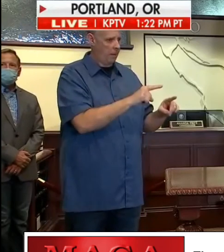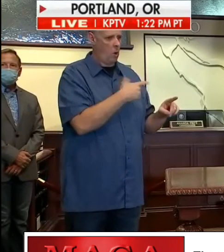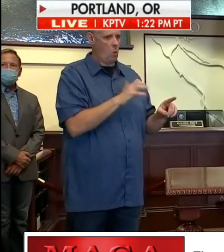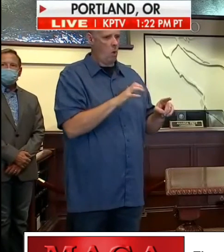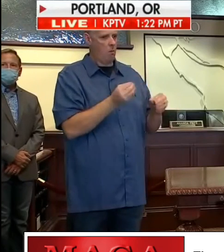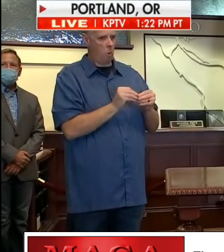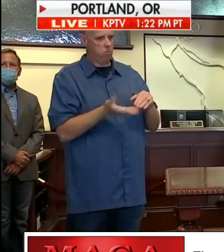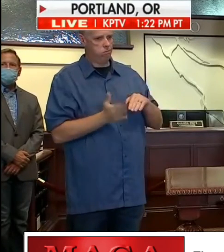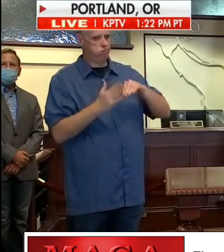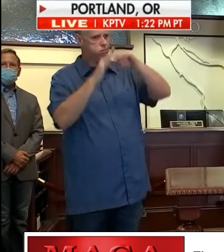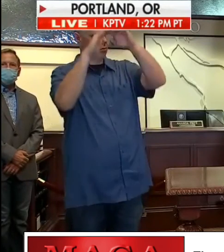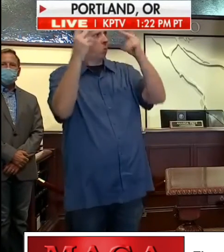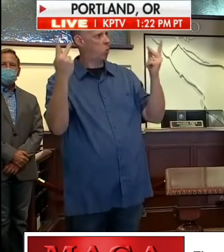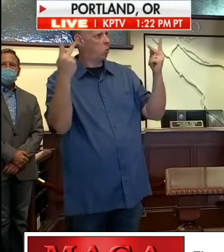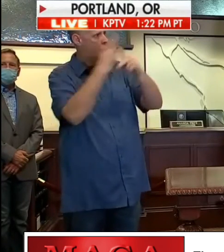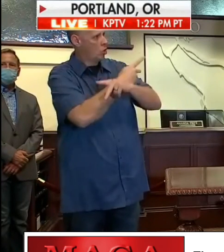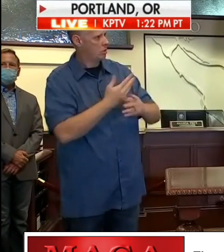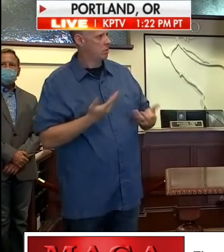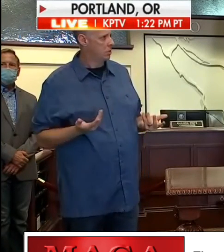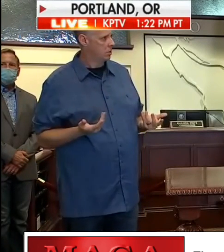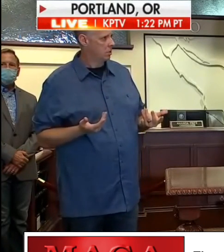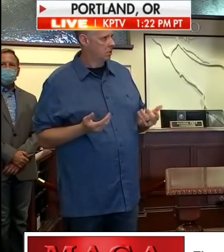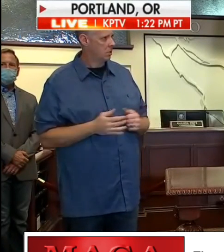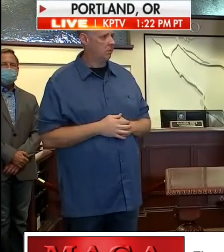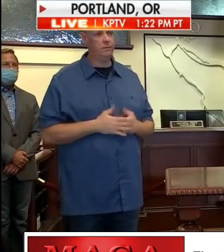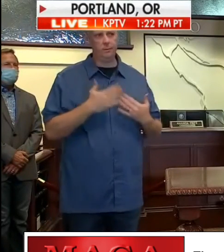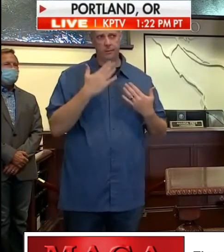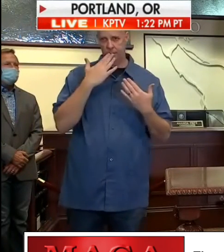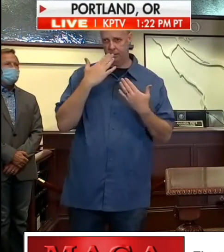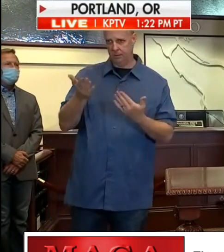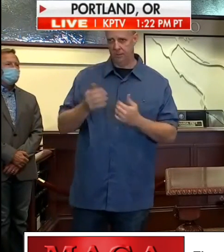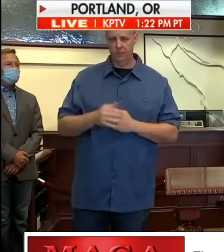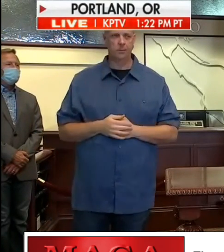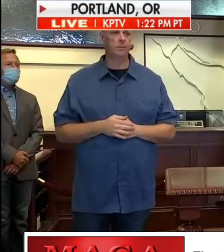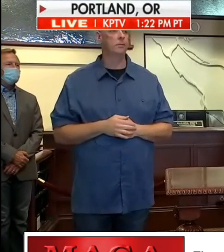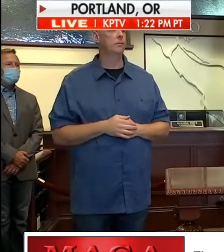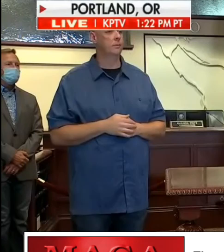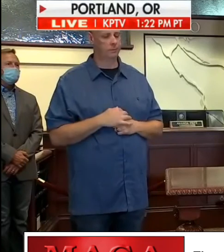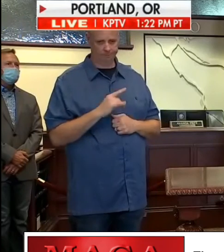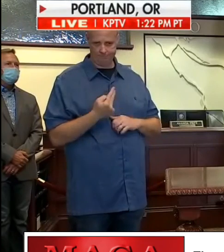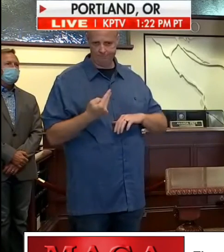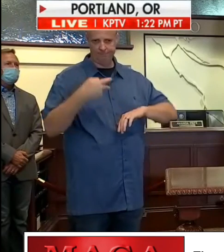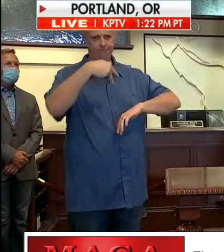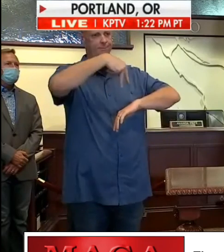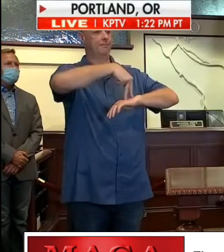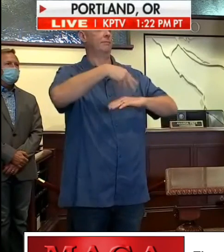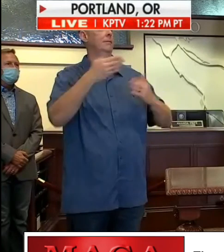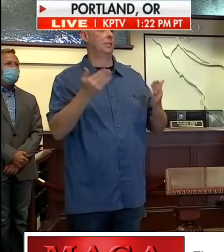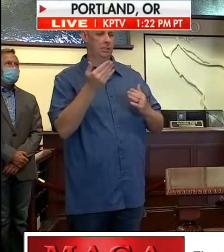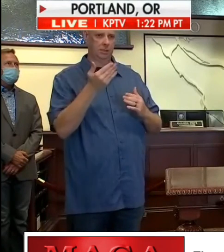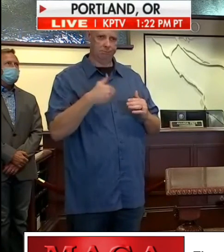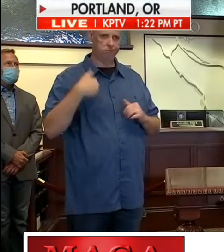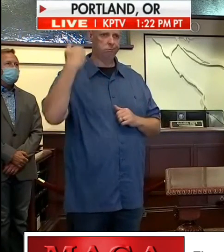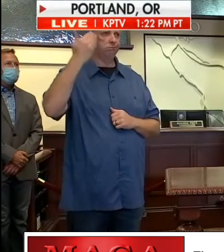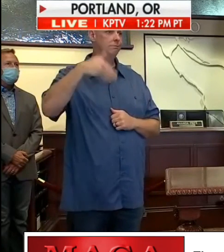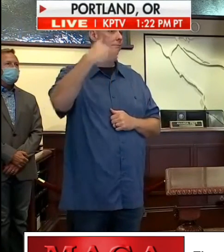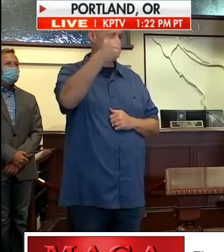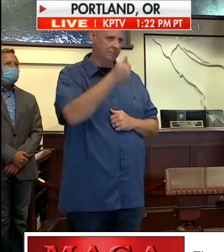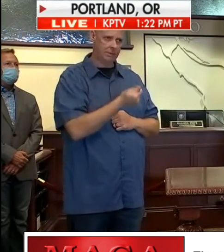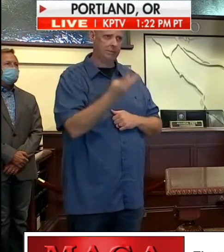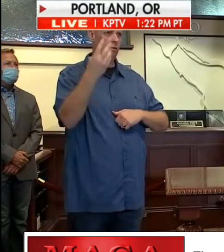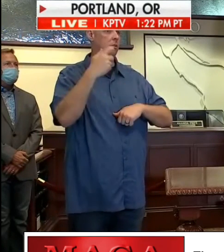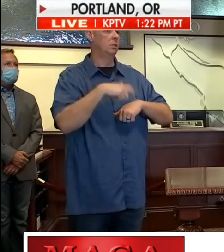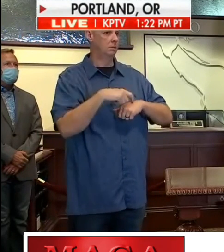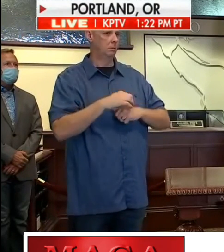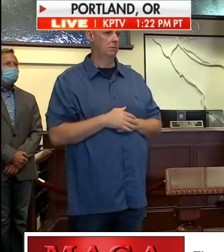further? Thank you for the question. Yeah, so obviously I've stood at this podium on a number of occasions, and I've